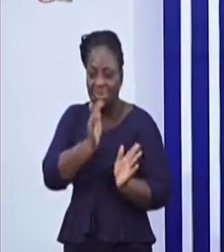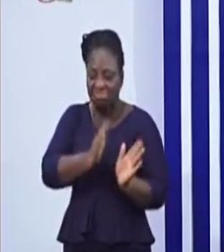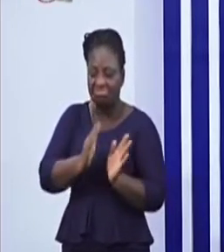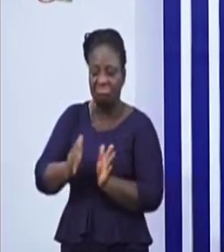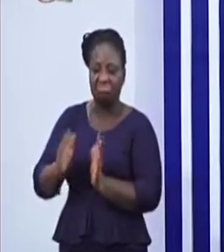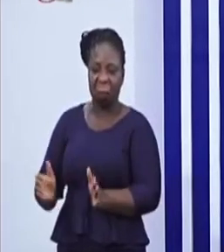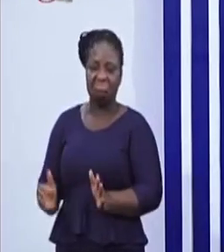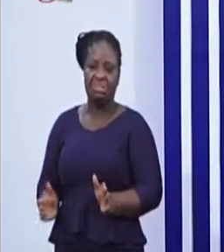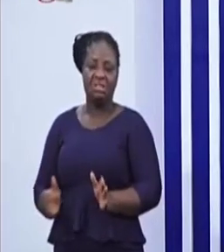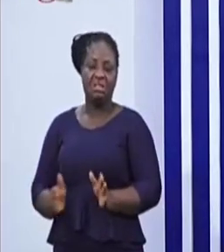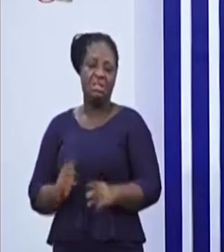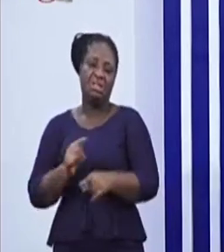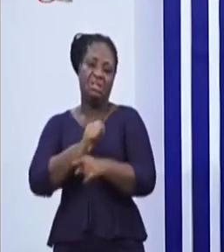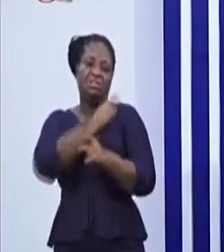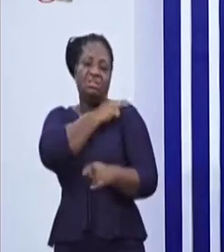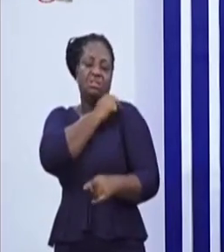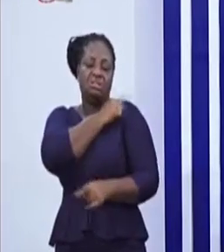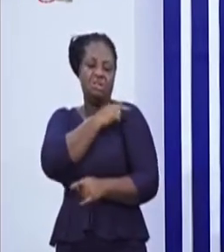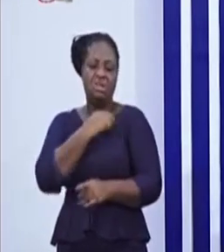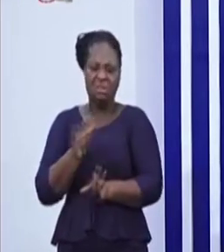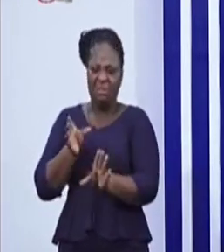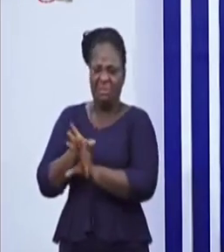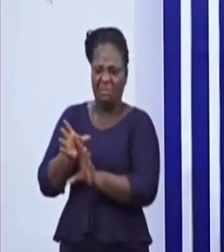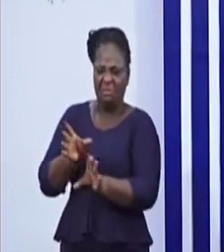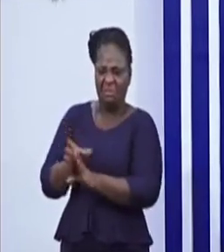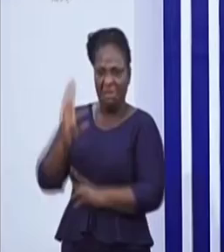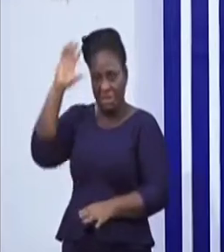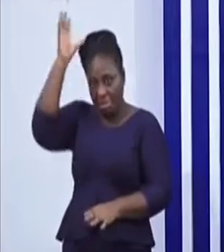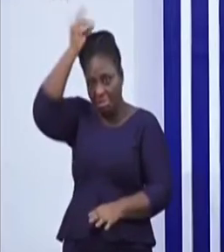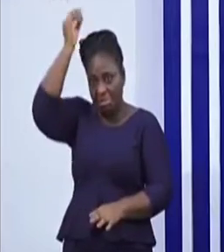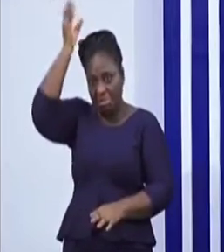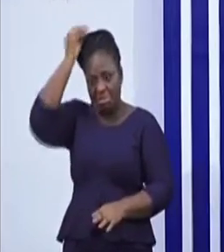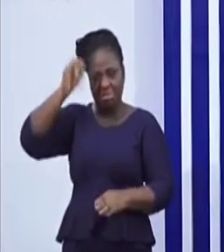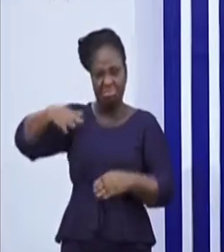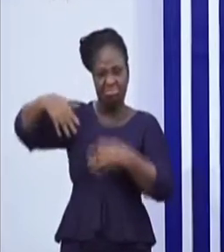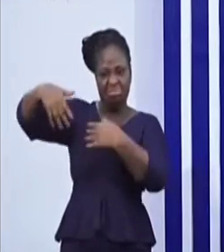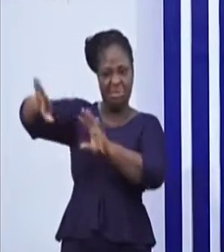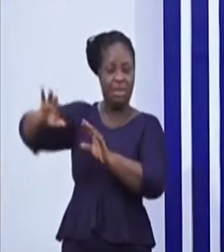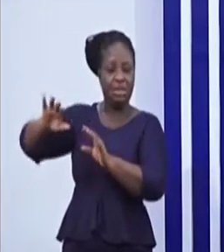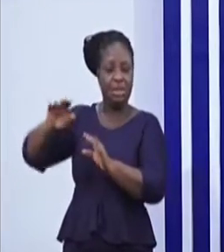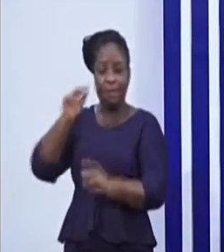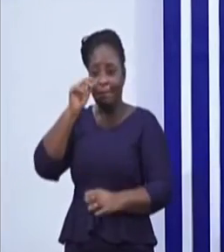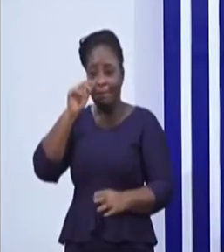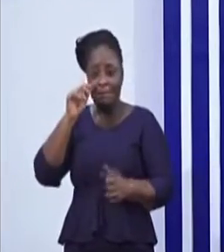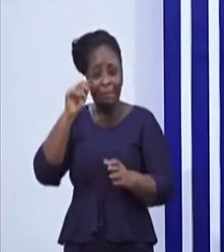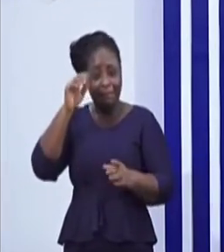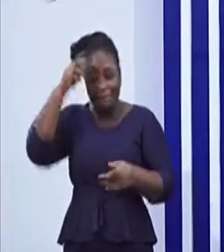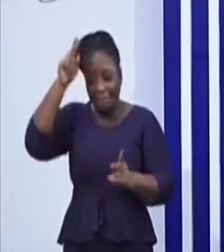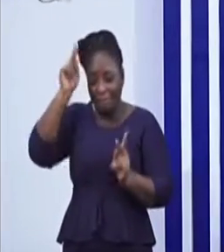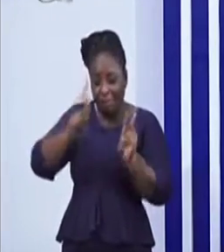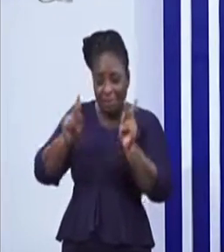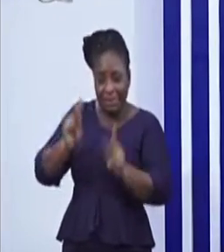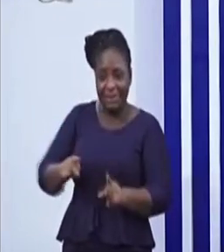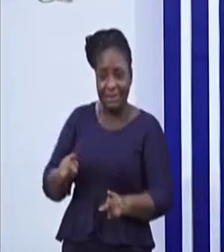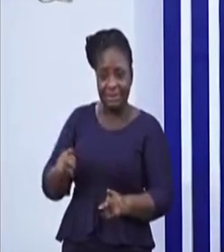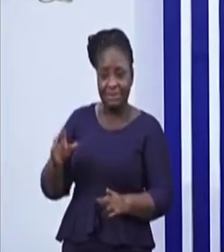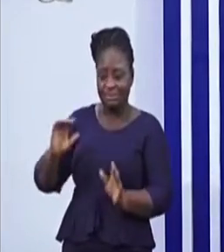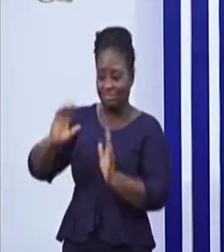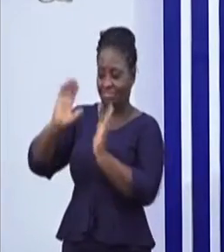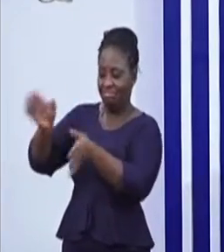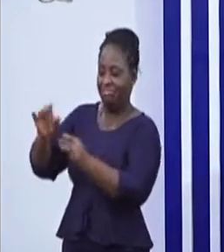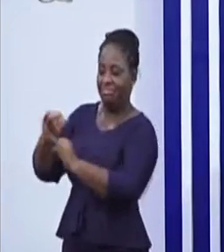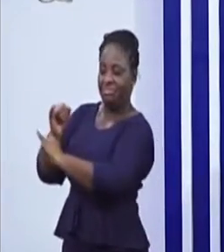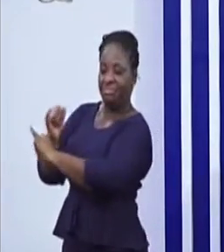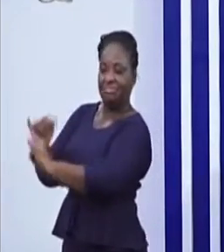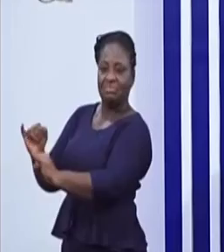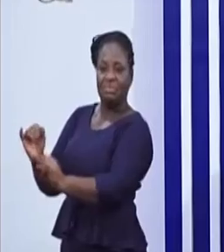to be made at a treatment center. They forced the paramedics to take this patient. The paramedics took the patient to the isolation